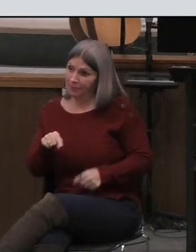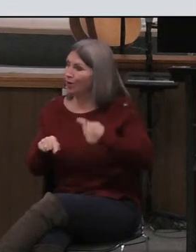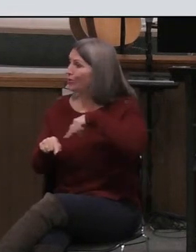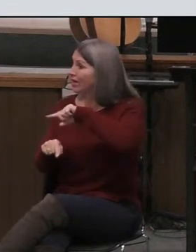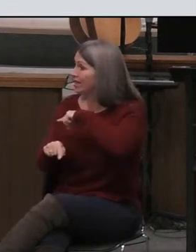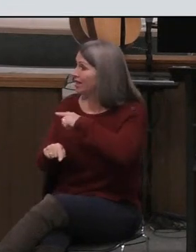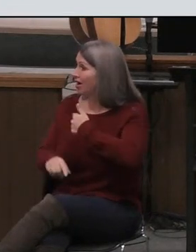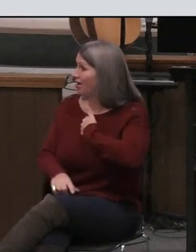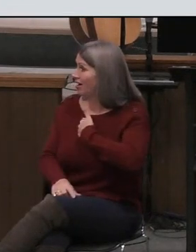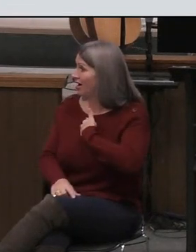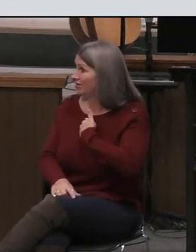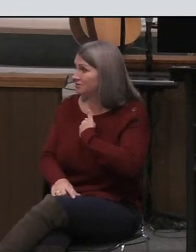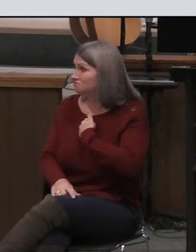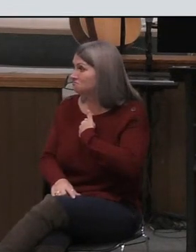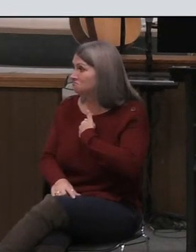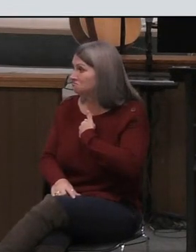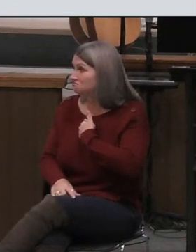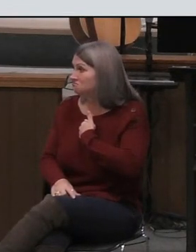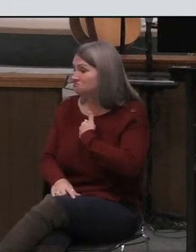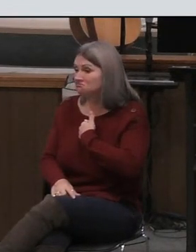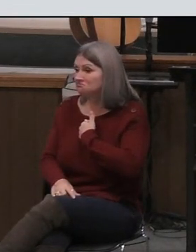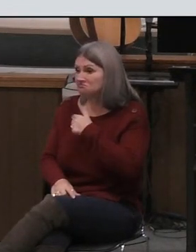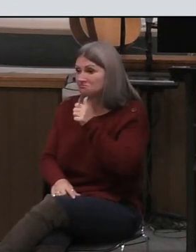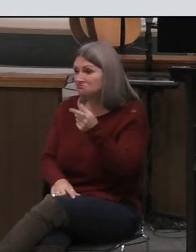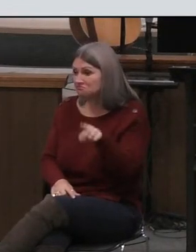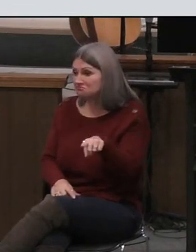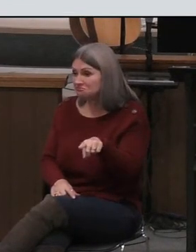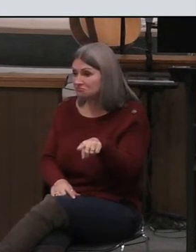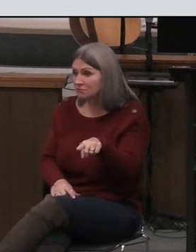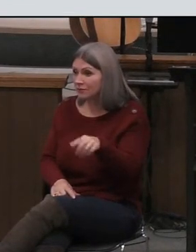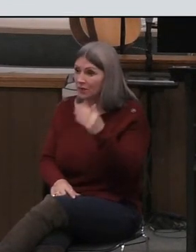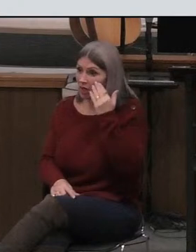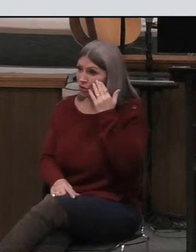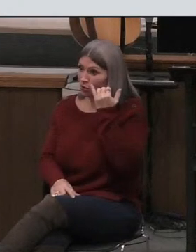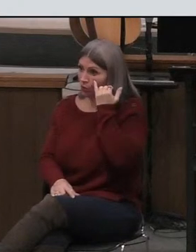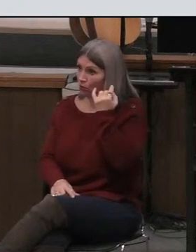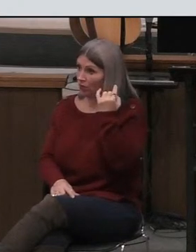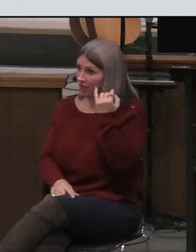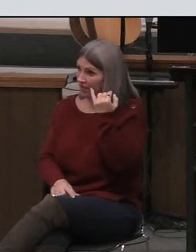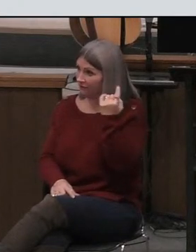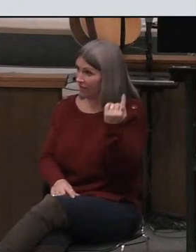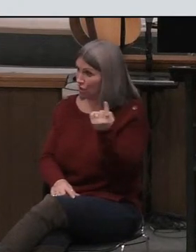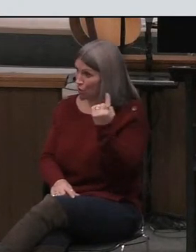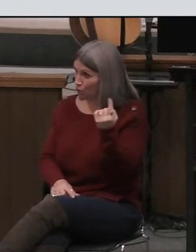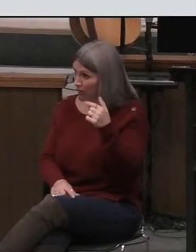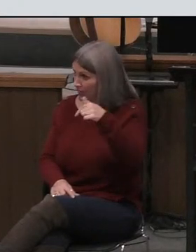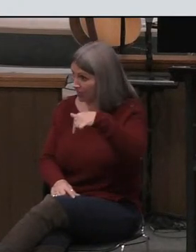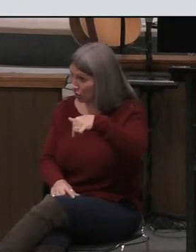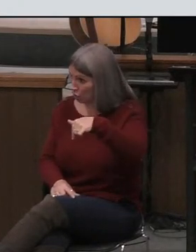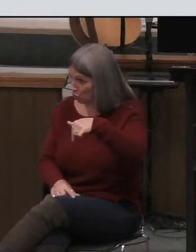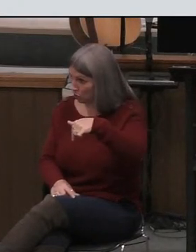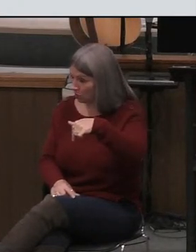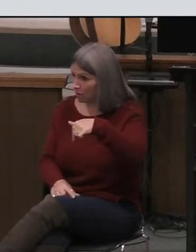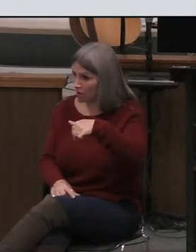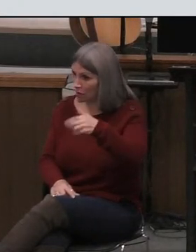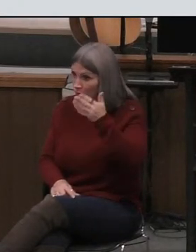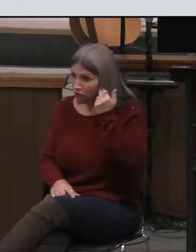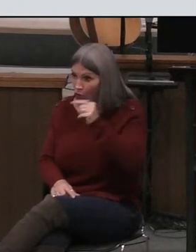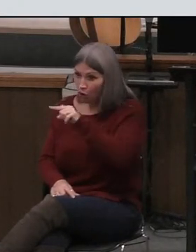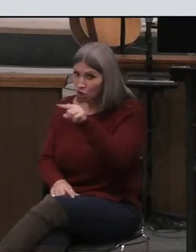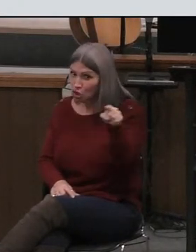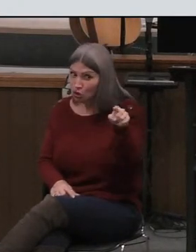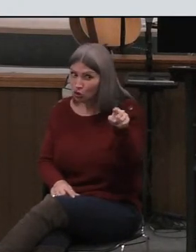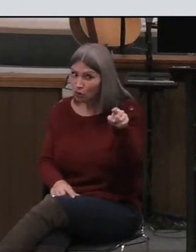probably were involved with. I don't know of anyone here that was a persecutor of the